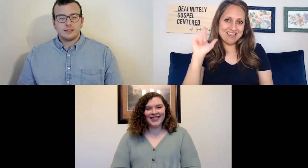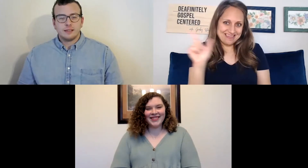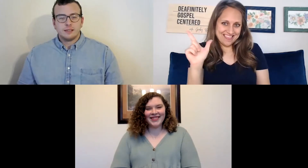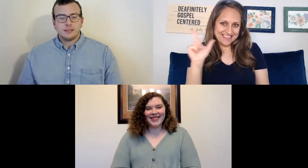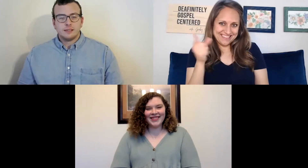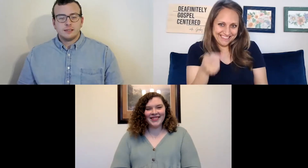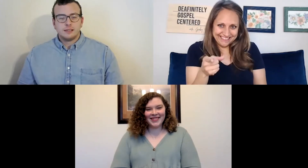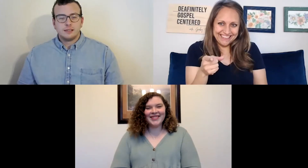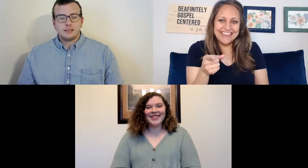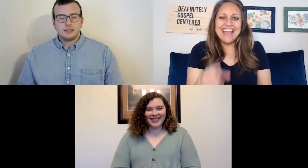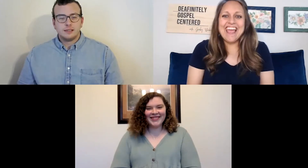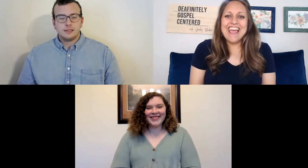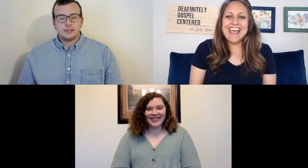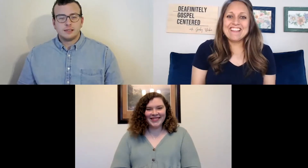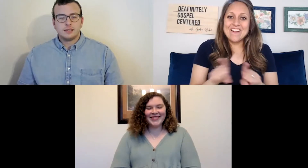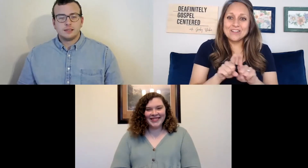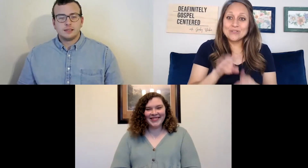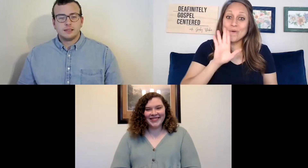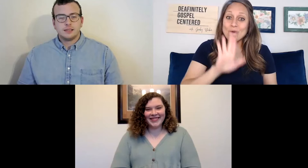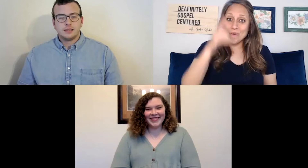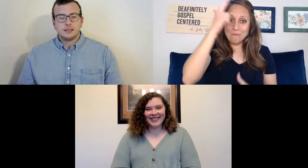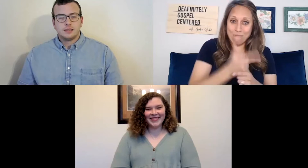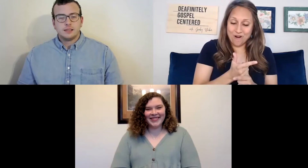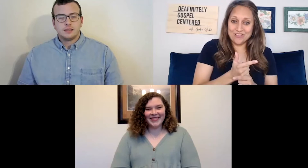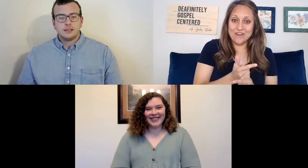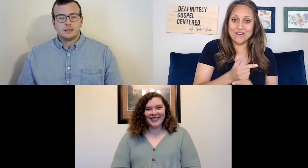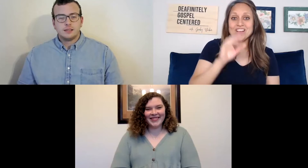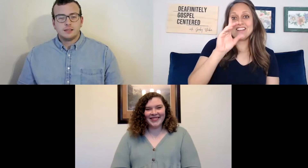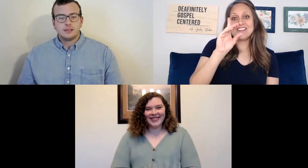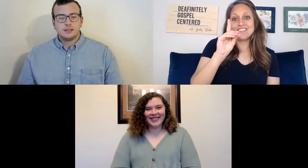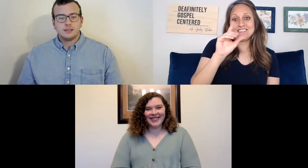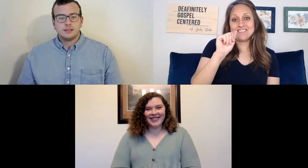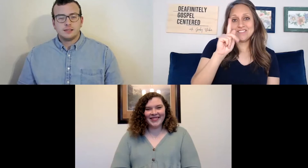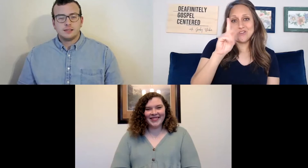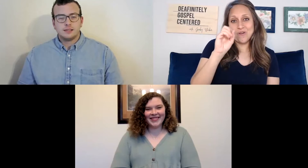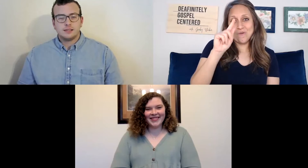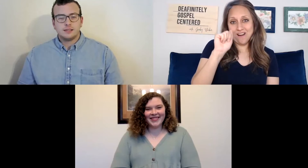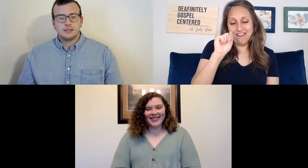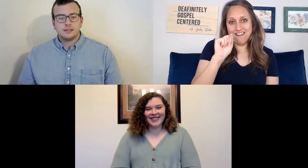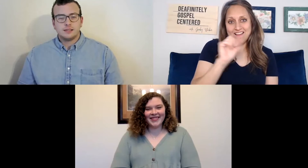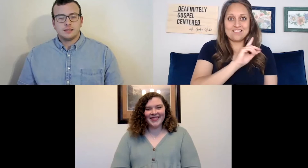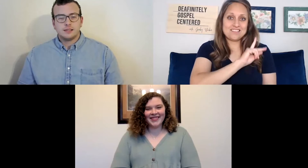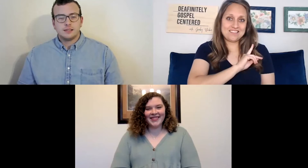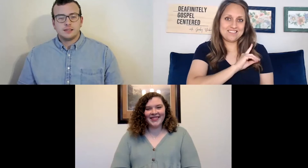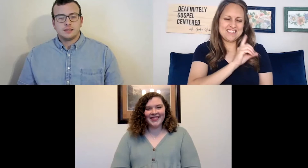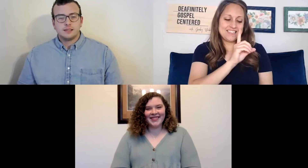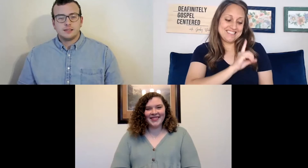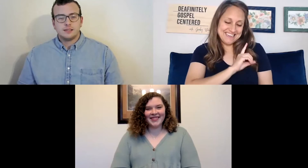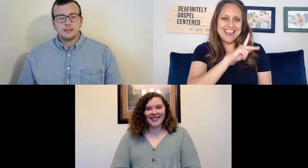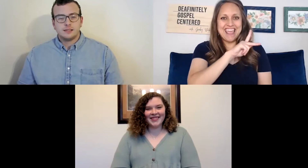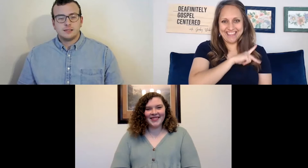us today, and then we also have her brother, Dakota, here with us on the